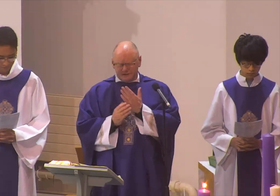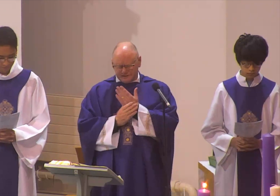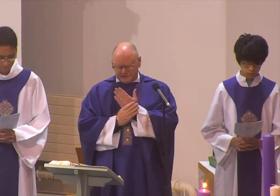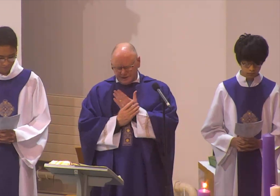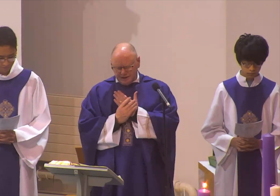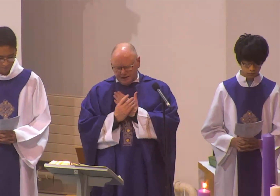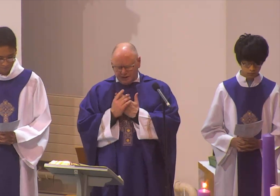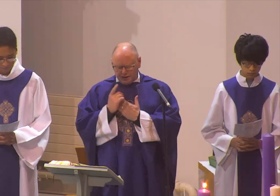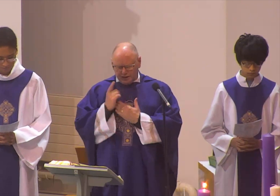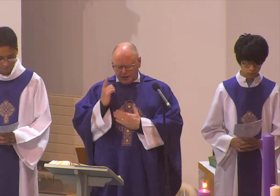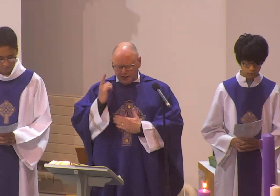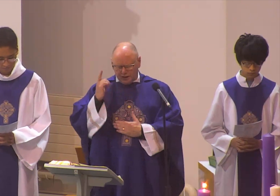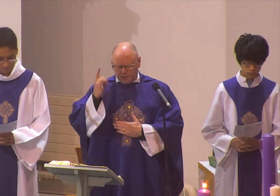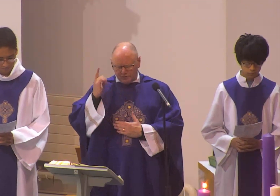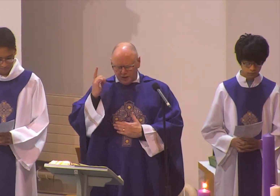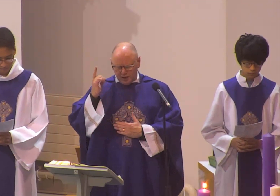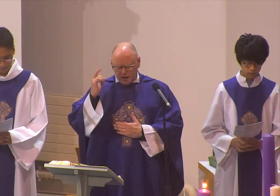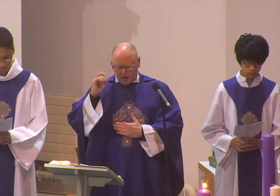rejoice,